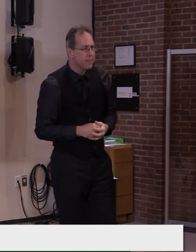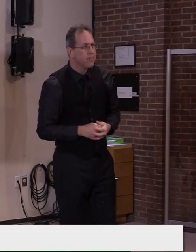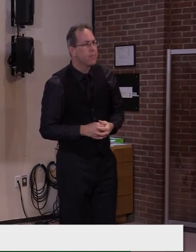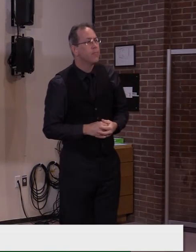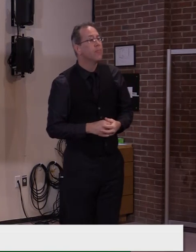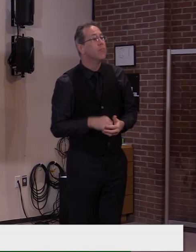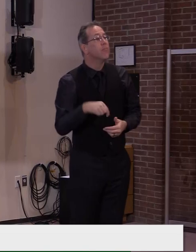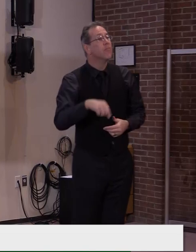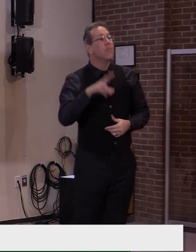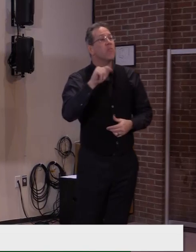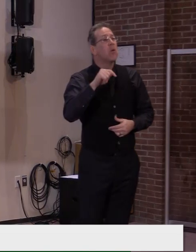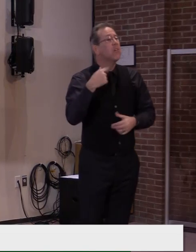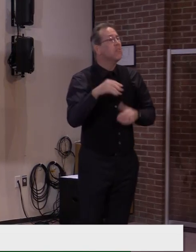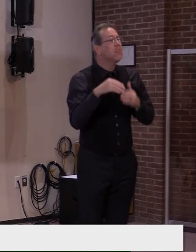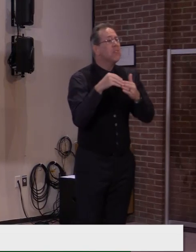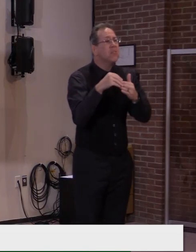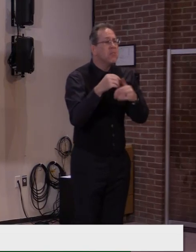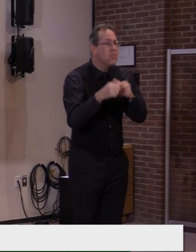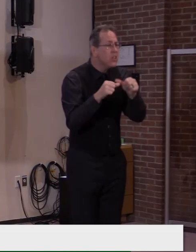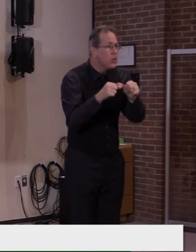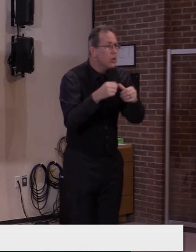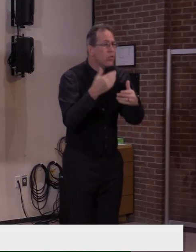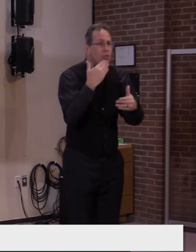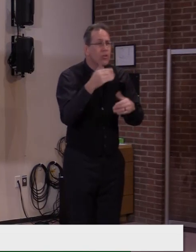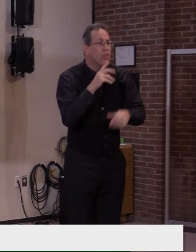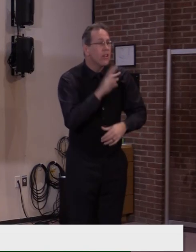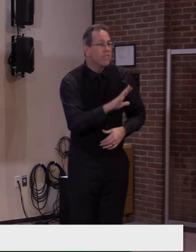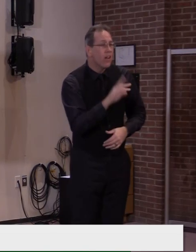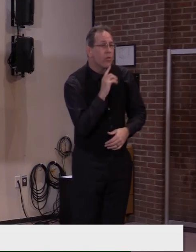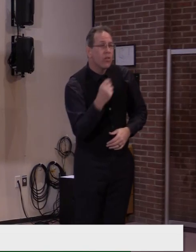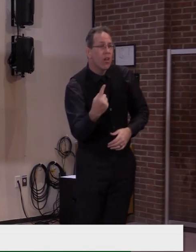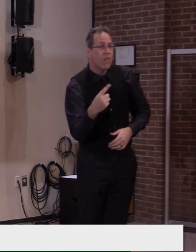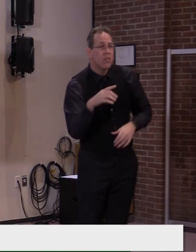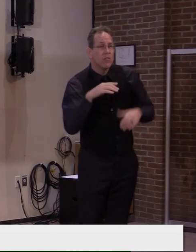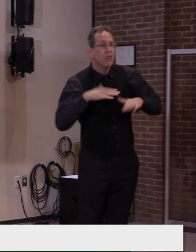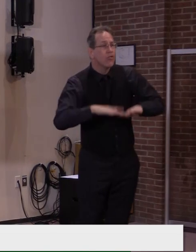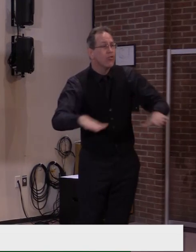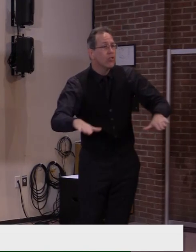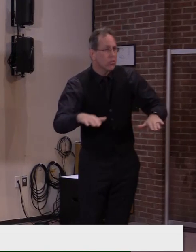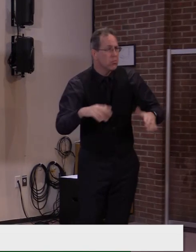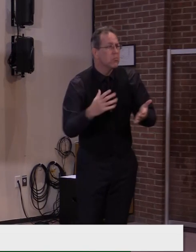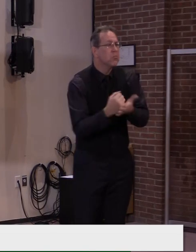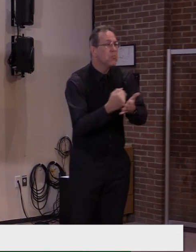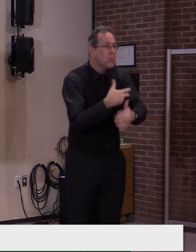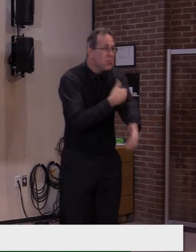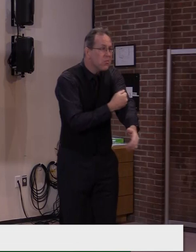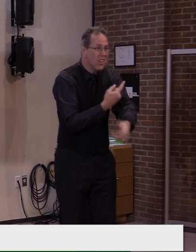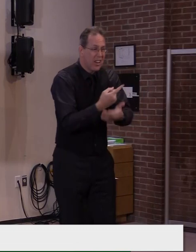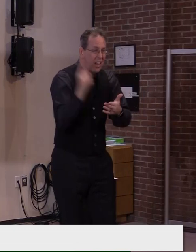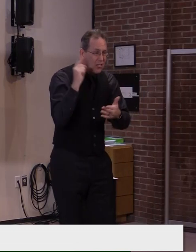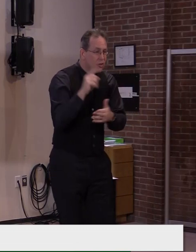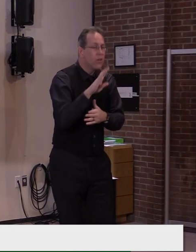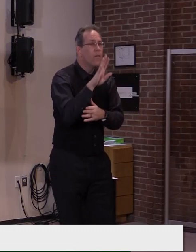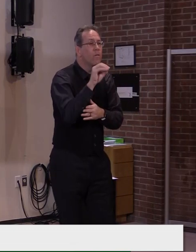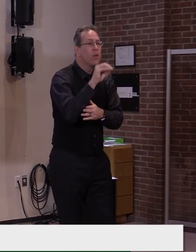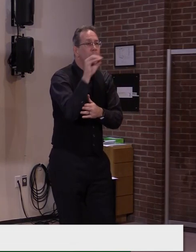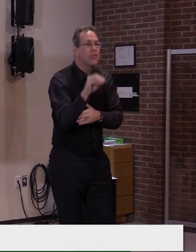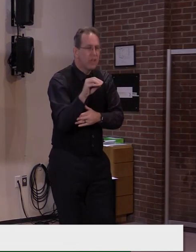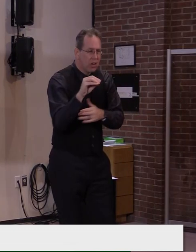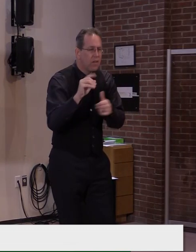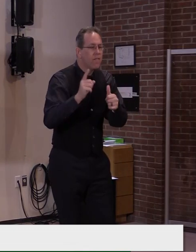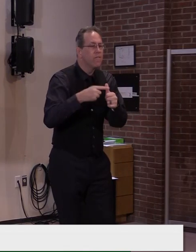good progress in 5 to 11 in particular. As of last week, 40% of all 5 through 11 year olds have completed both shots of